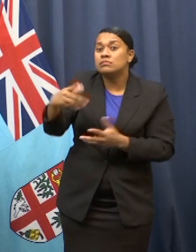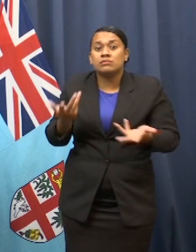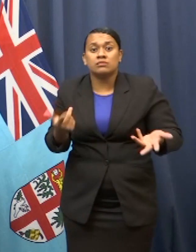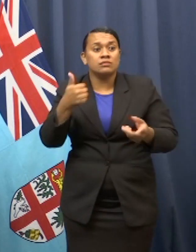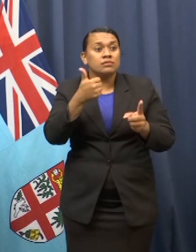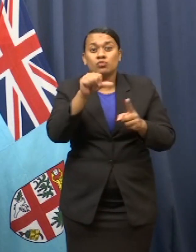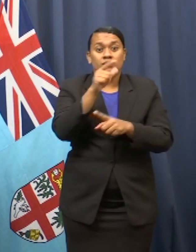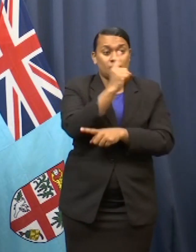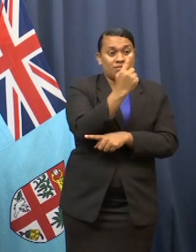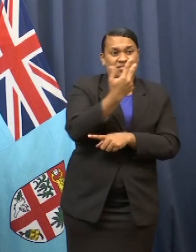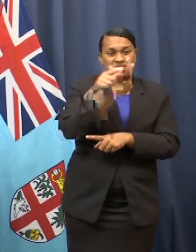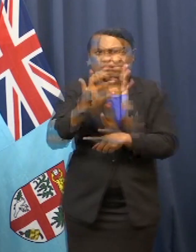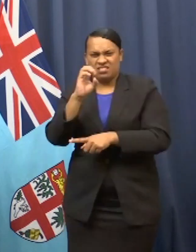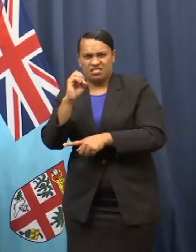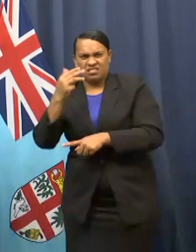221-9906.